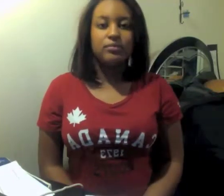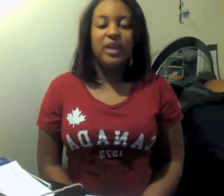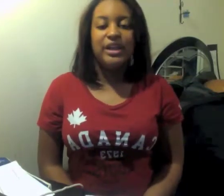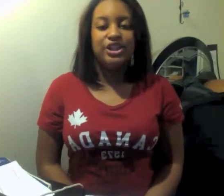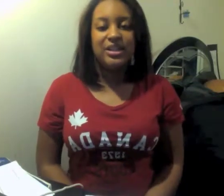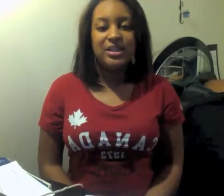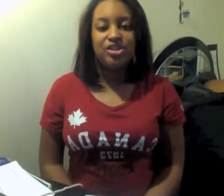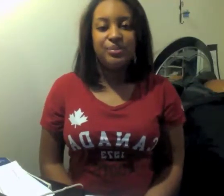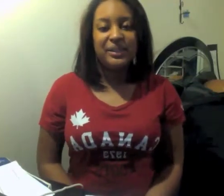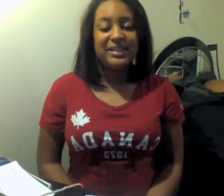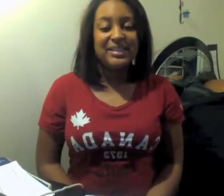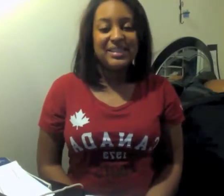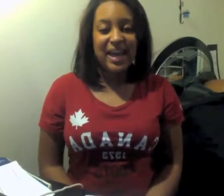And just as you wouldn't say